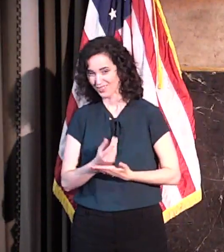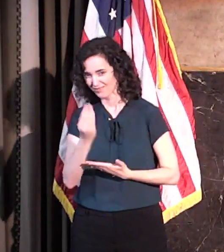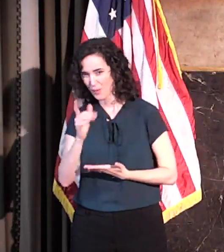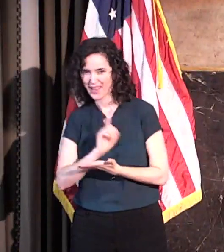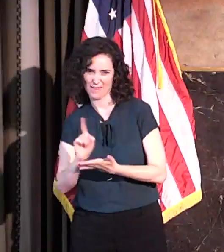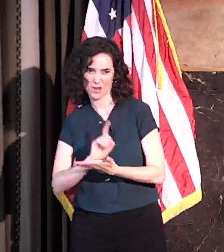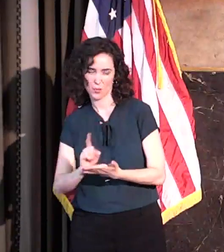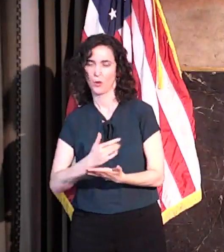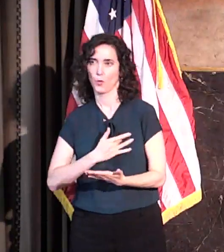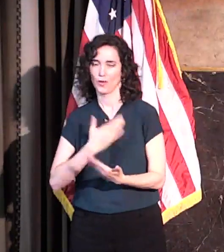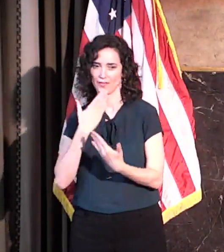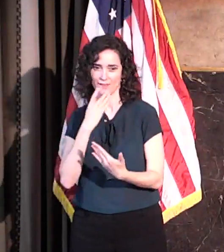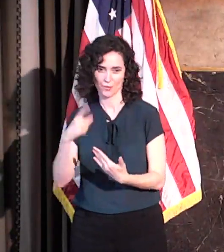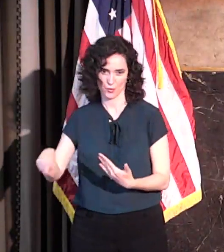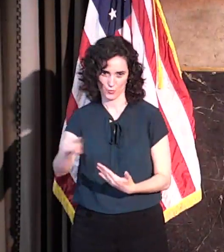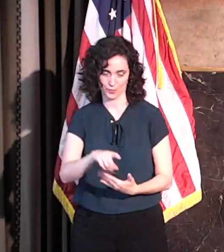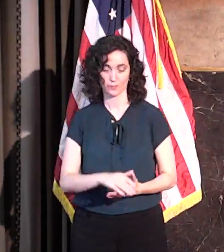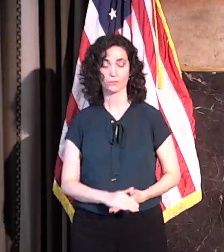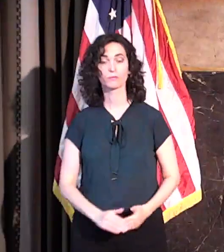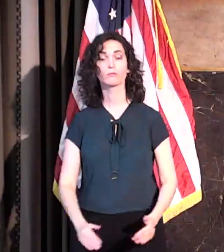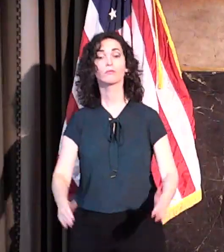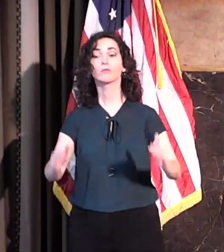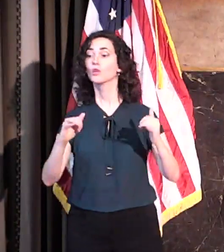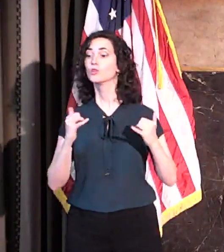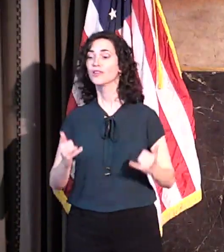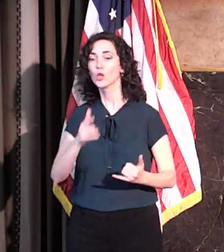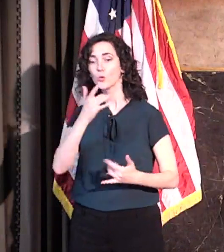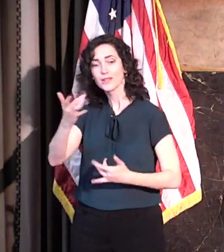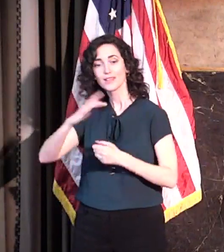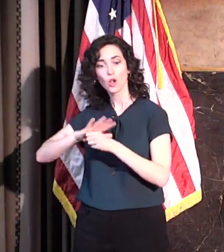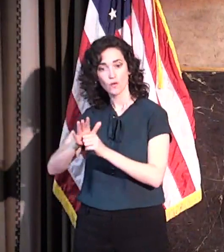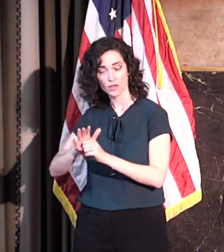Today, we are reporting 442 cases on